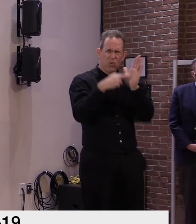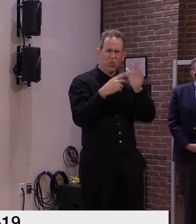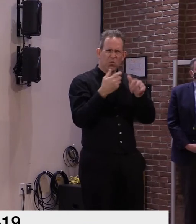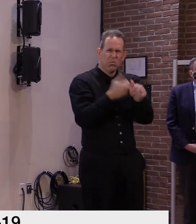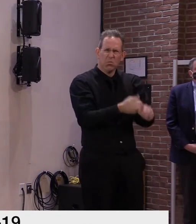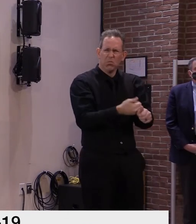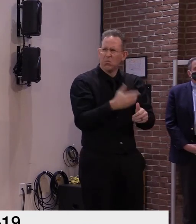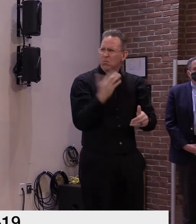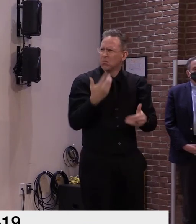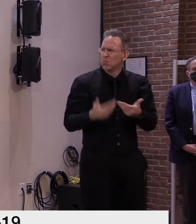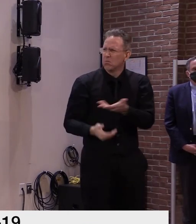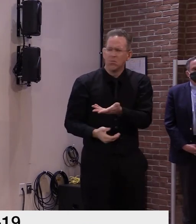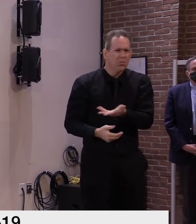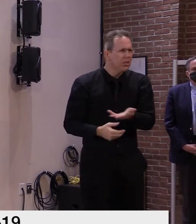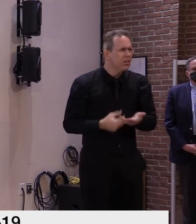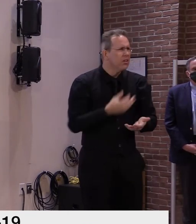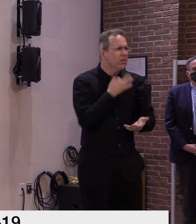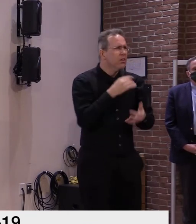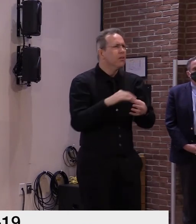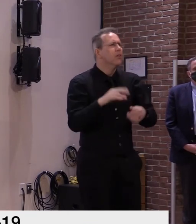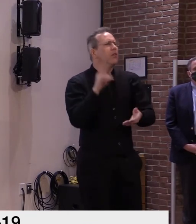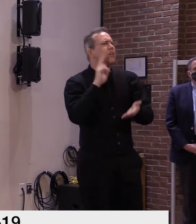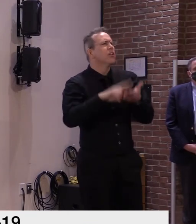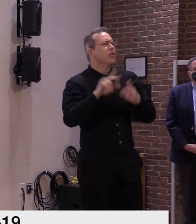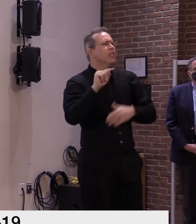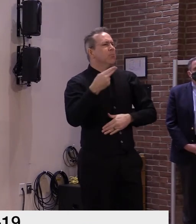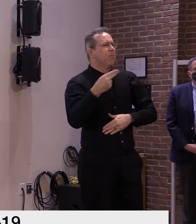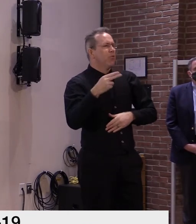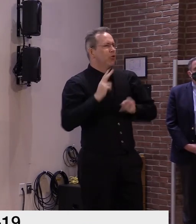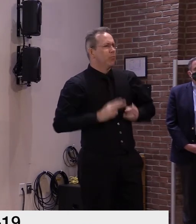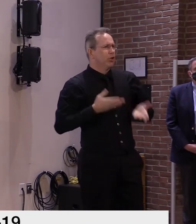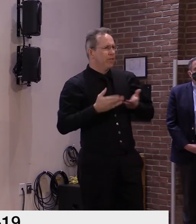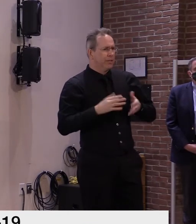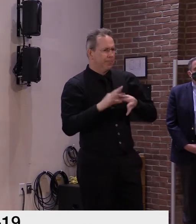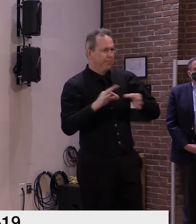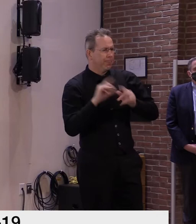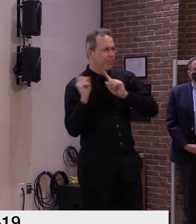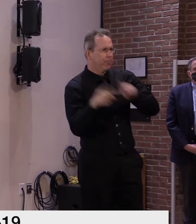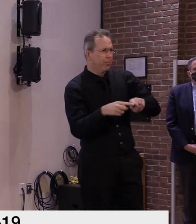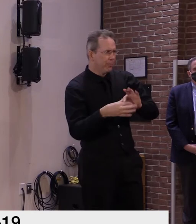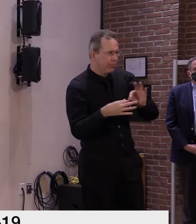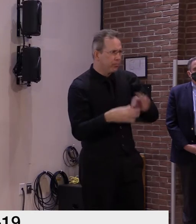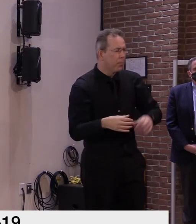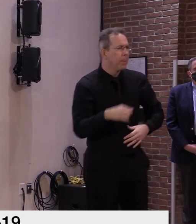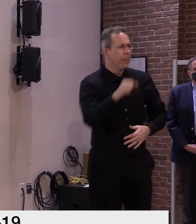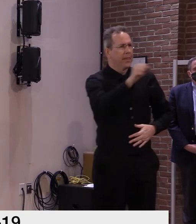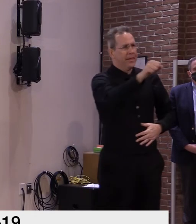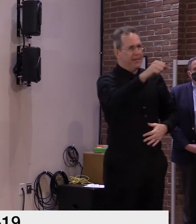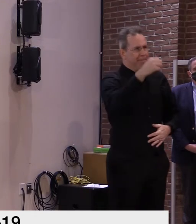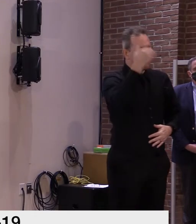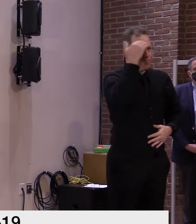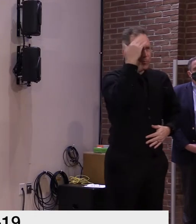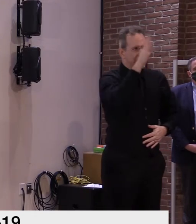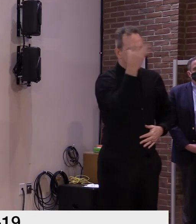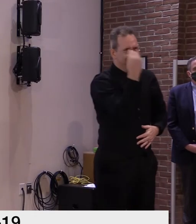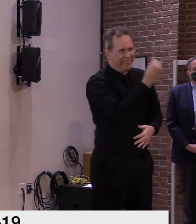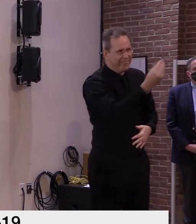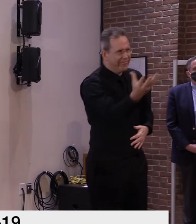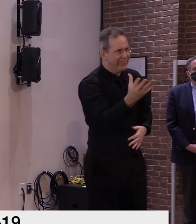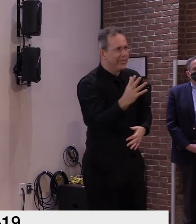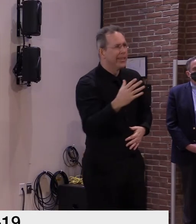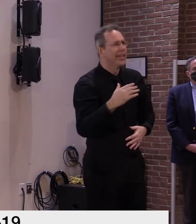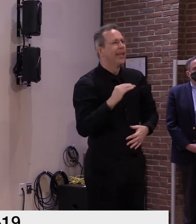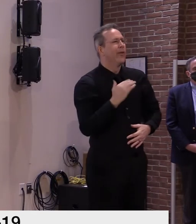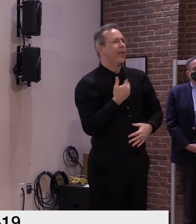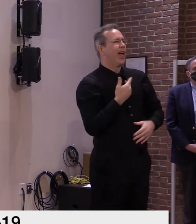Yes, Joe, thanks for the question. About a week ago, I announced that we were revising our guidance for, in particular, to the question that